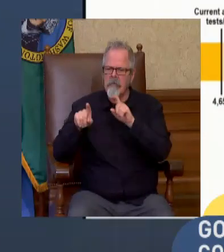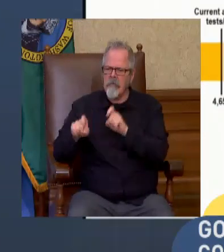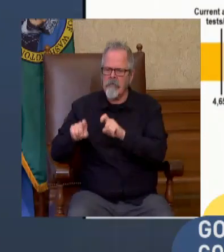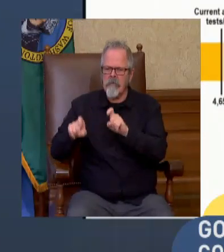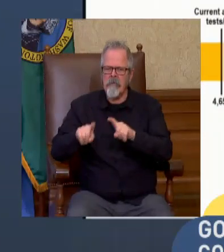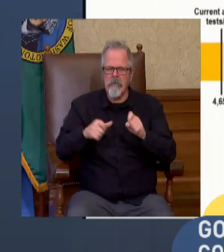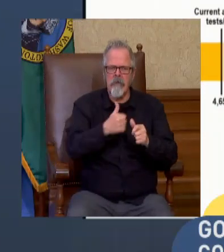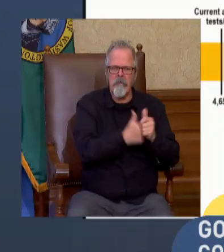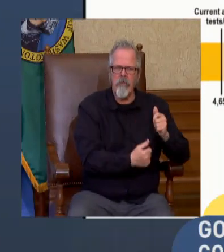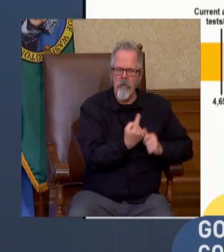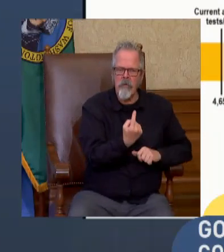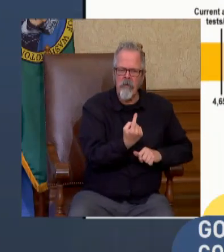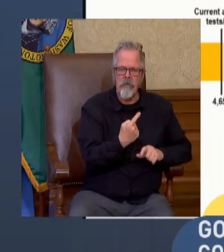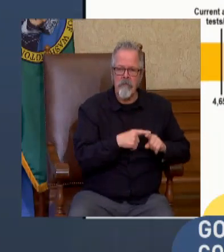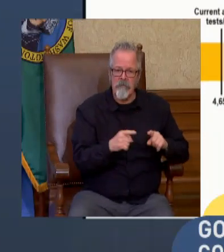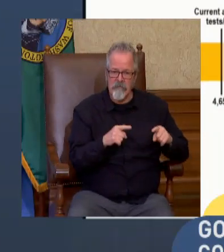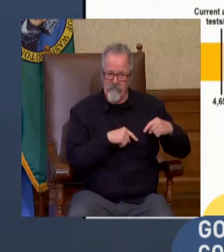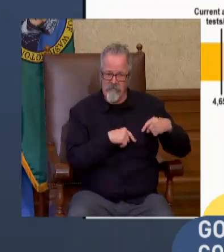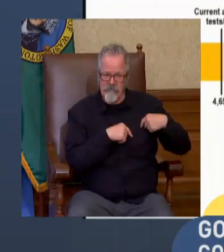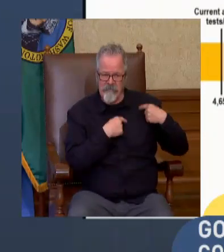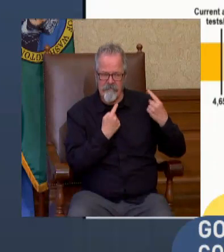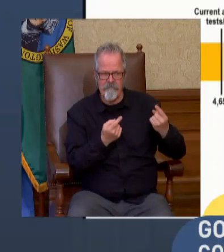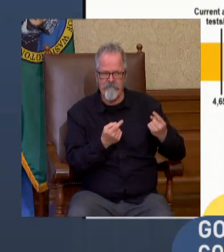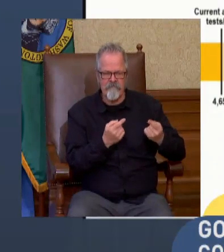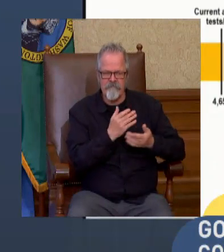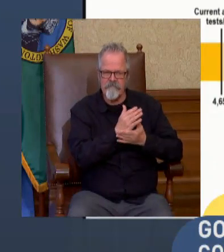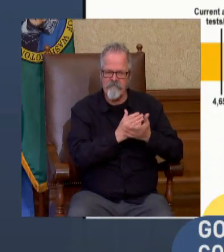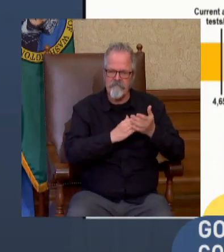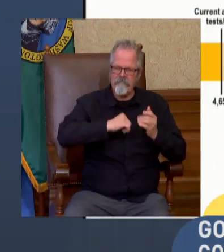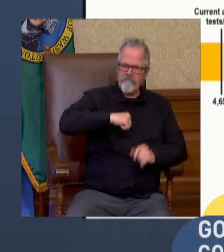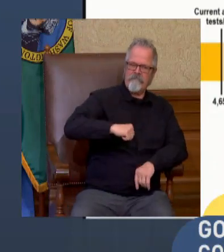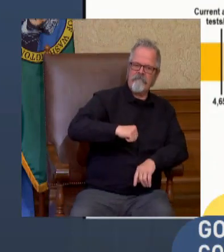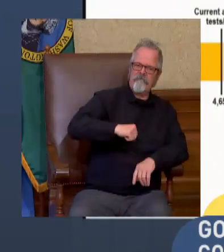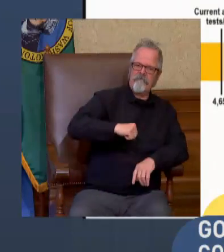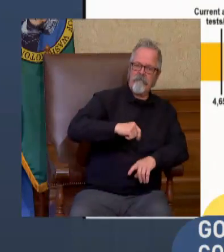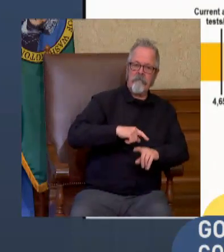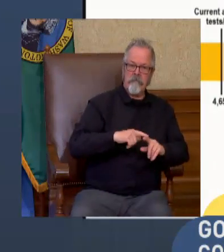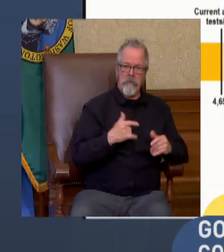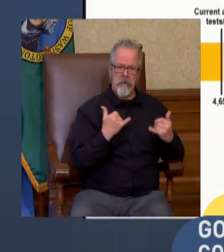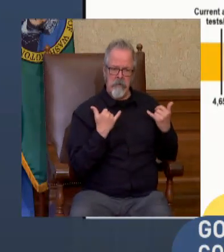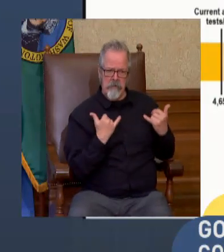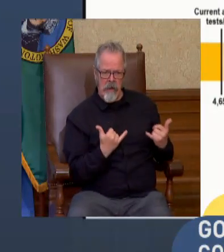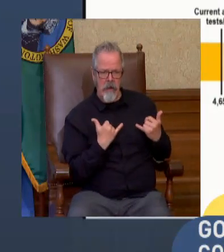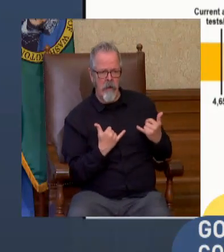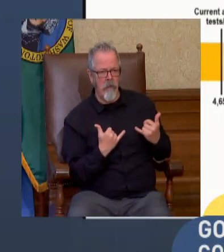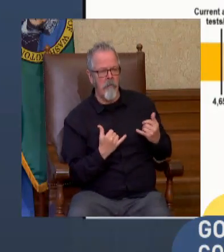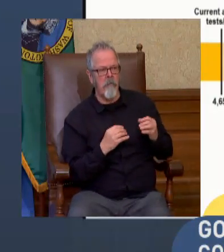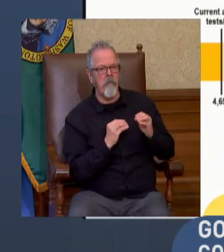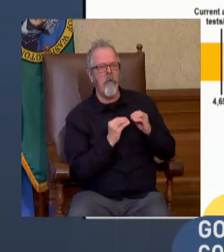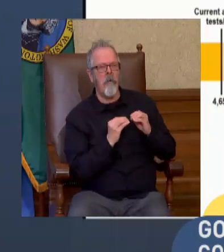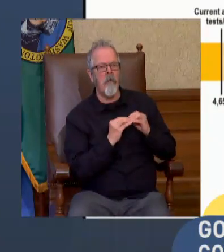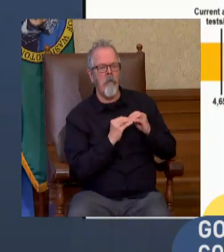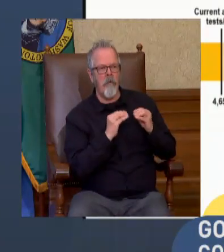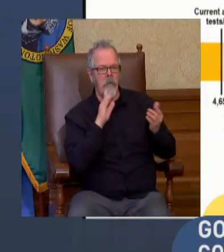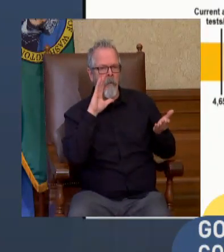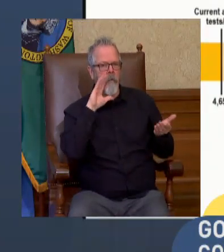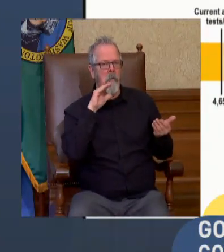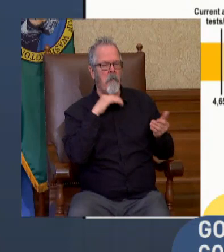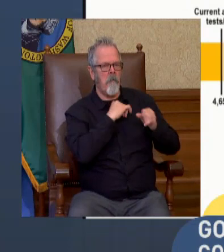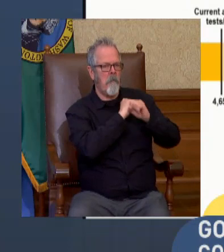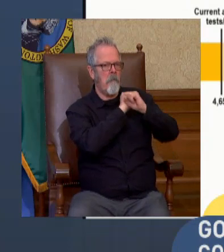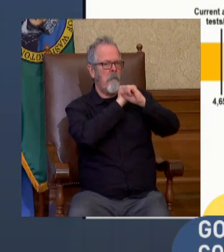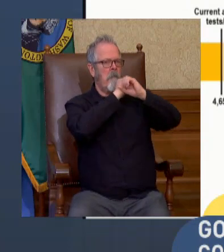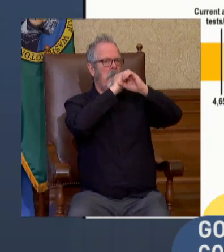of this 2 days ago that more swabs would be sent to us from the federal government in the next week or two. We